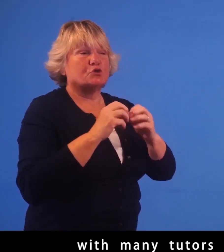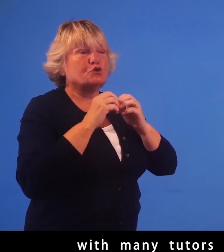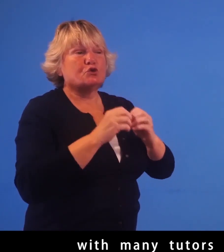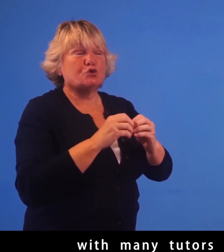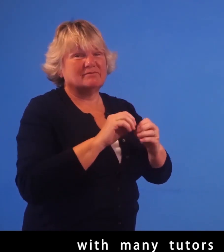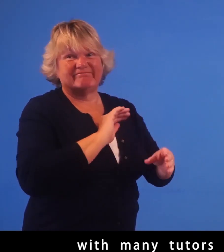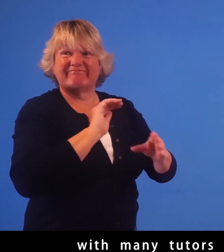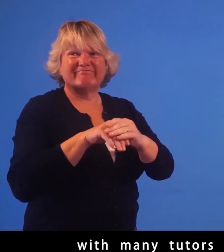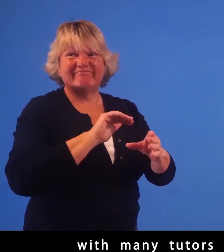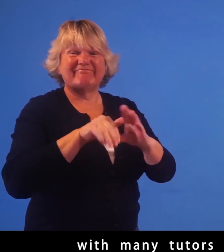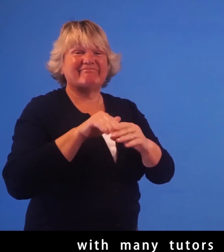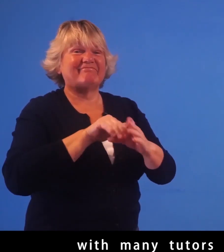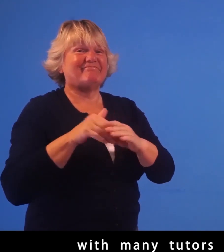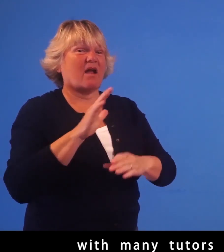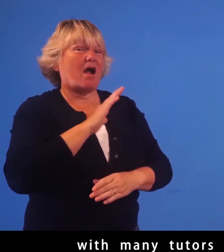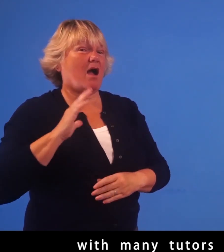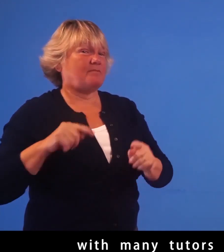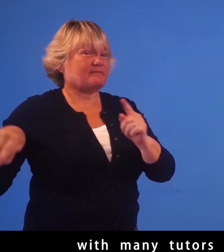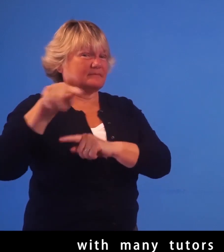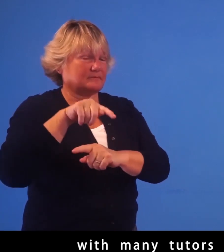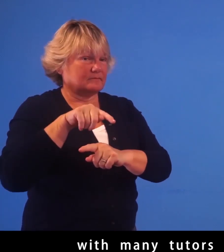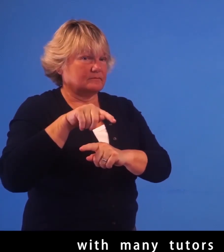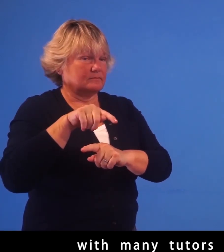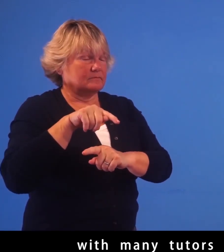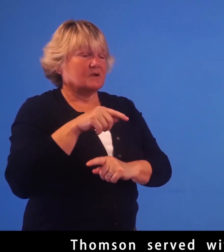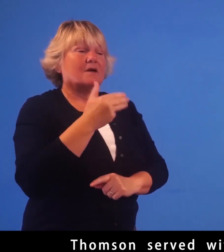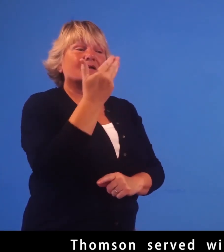and students leaving to enlist in the armed forces.